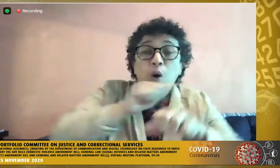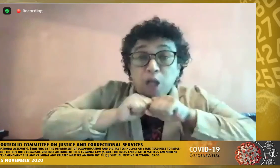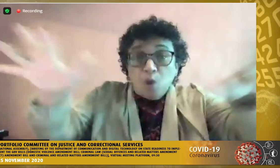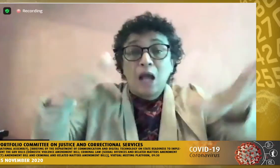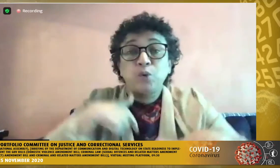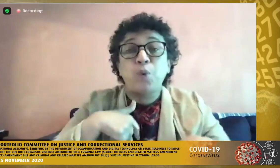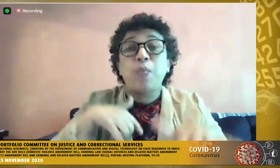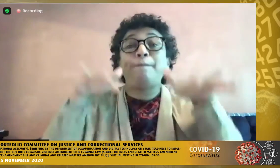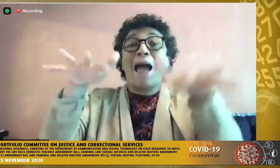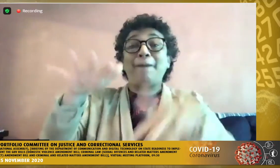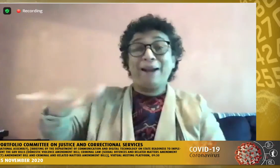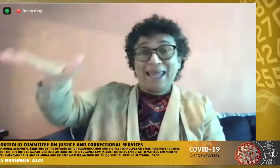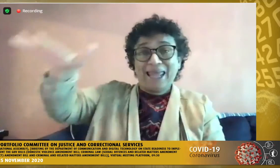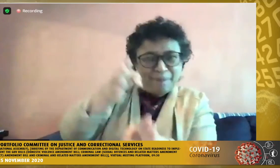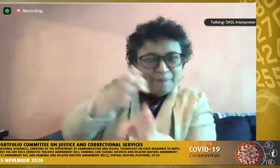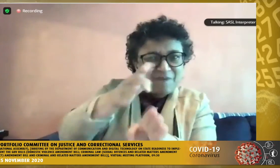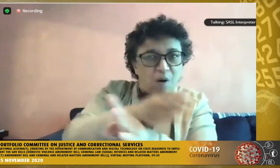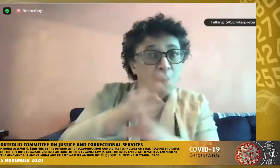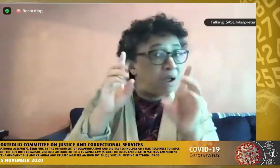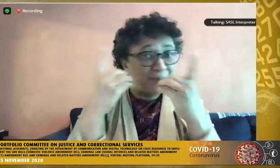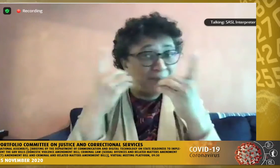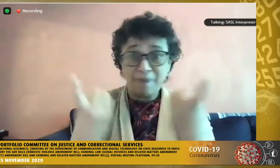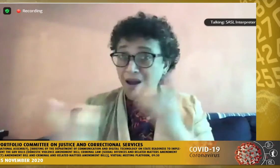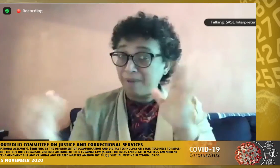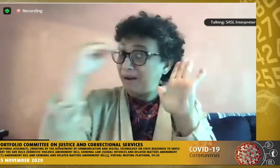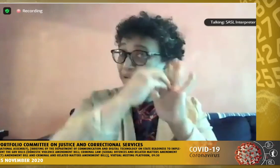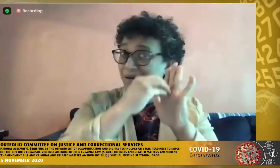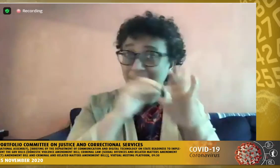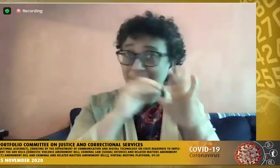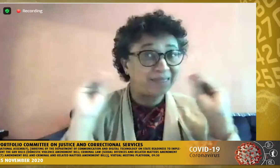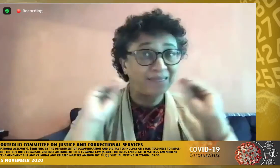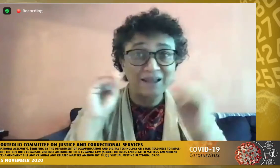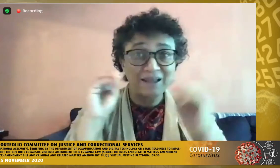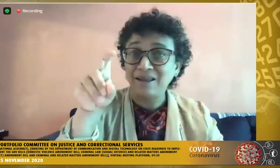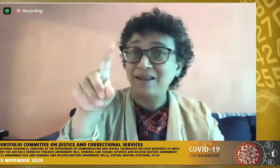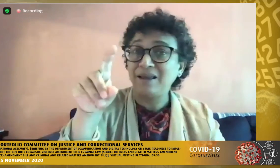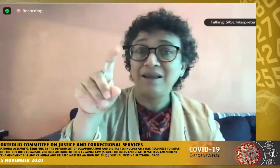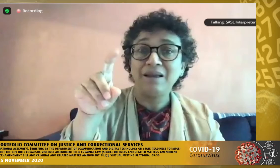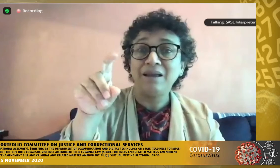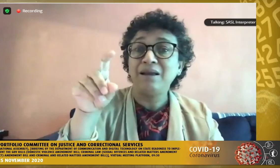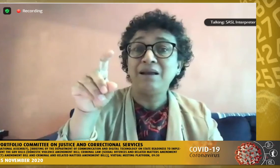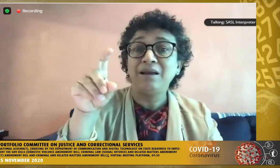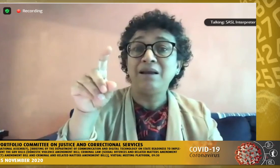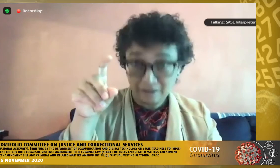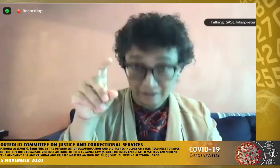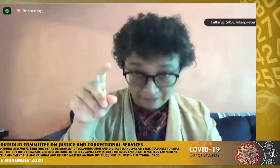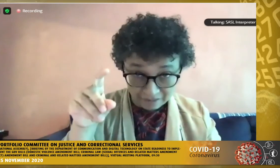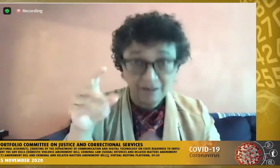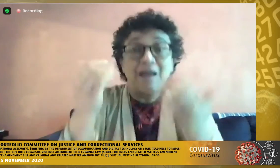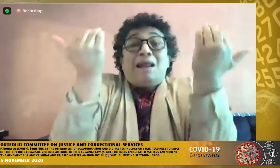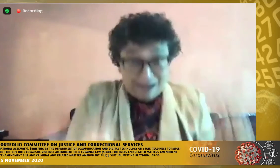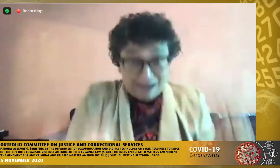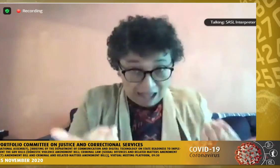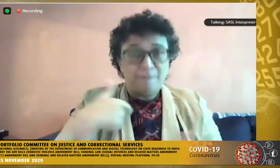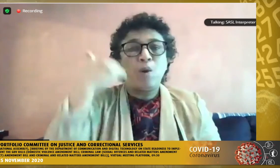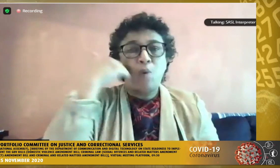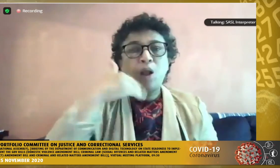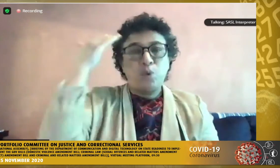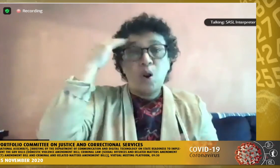the definitions related to that. But before the bill goes out to the for public